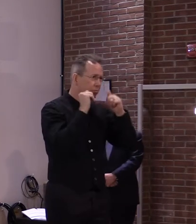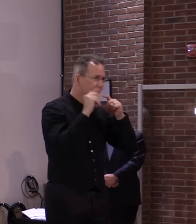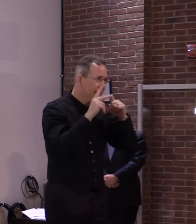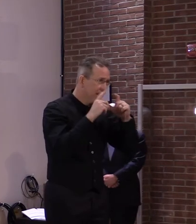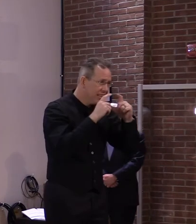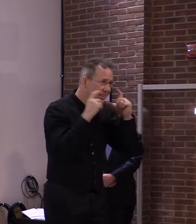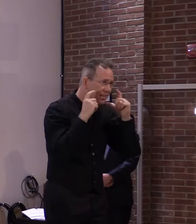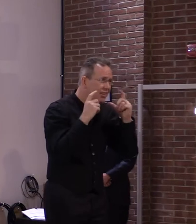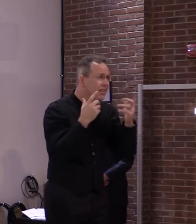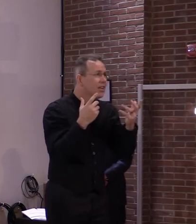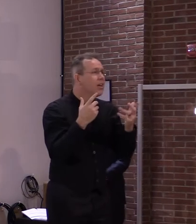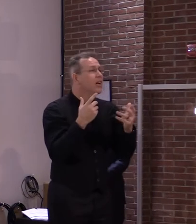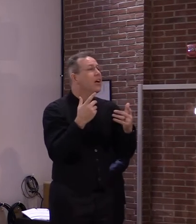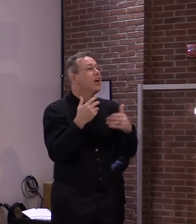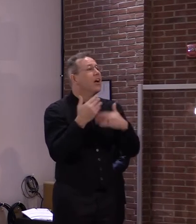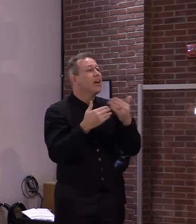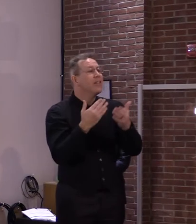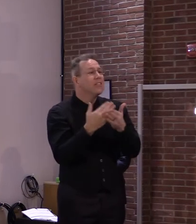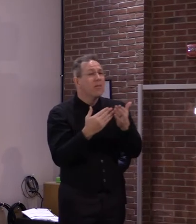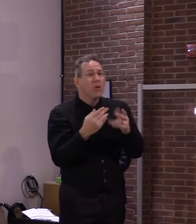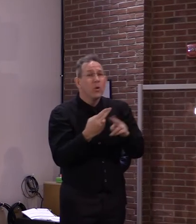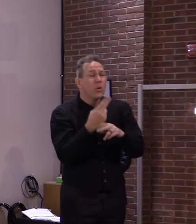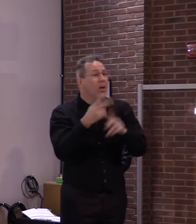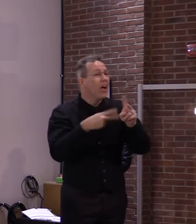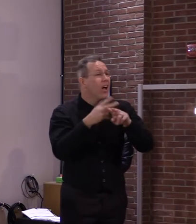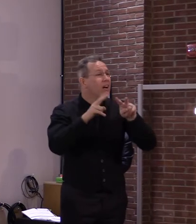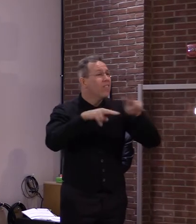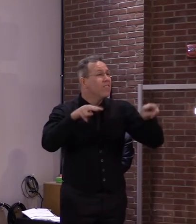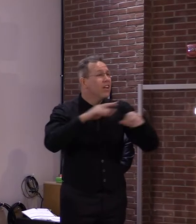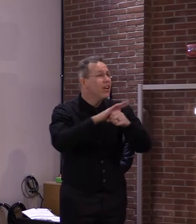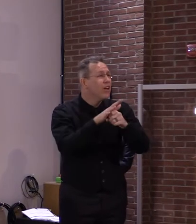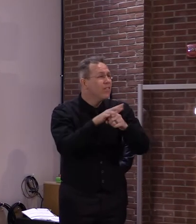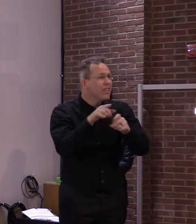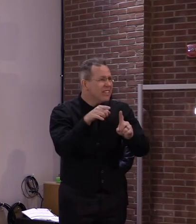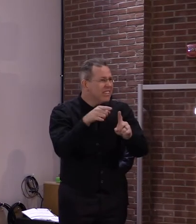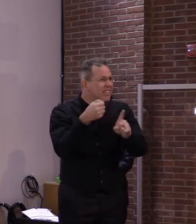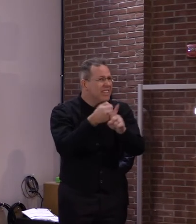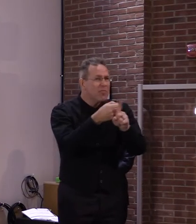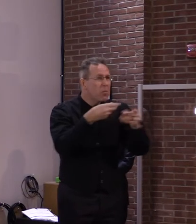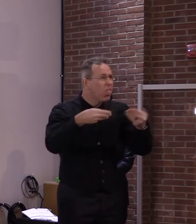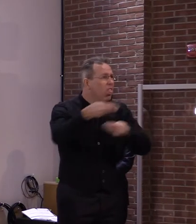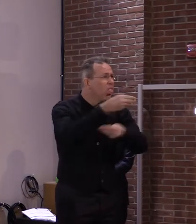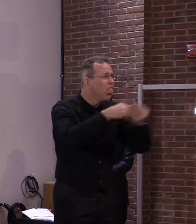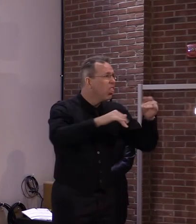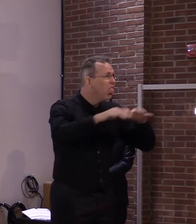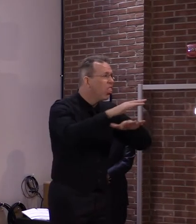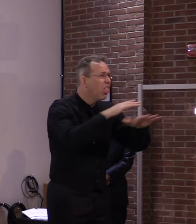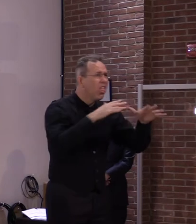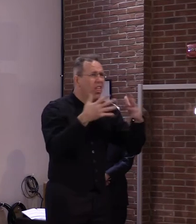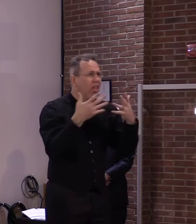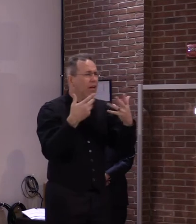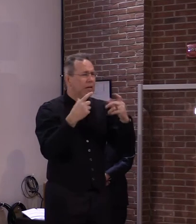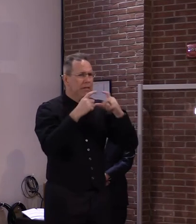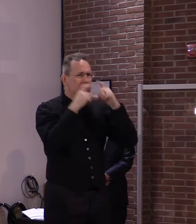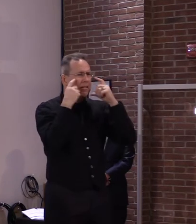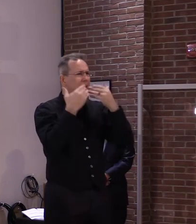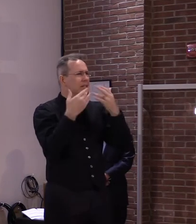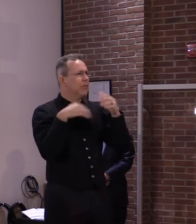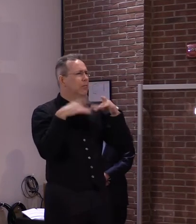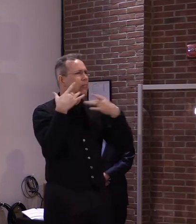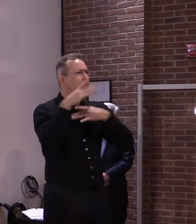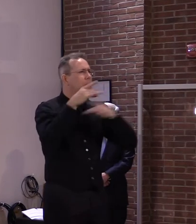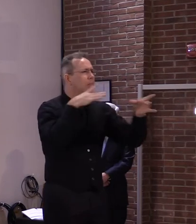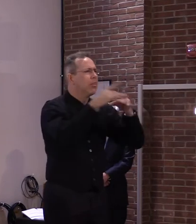sophisticated the mask might be just wear a mask but then for those who have been consistent with their masking there are a lot of